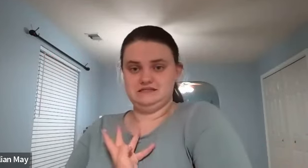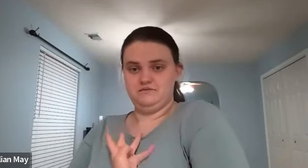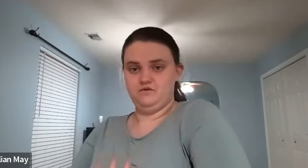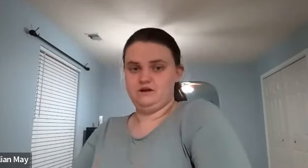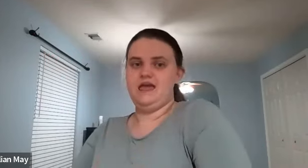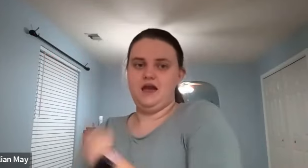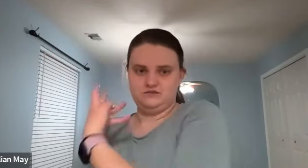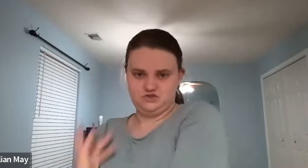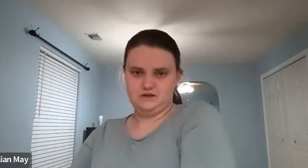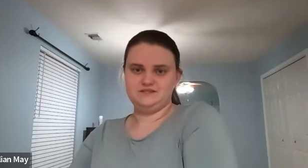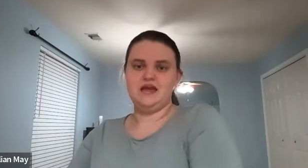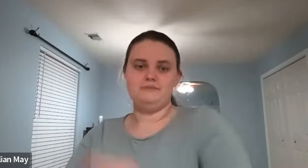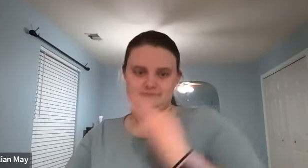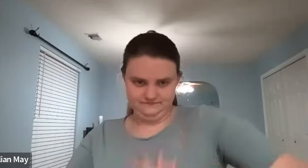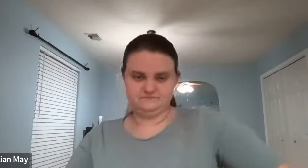same for, yeah, stripes. Yeah.